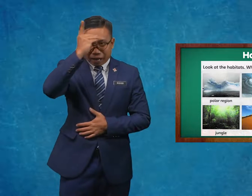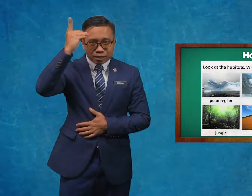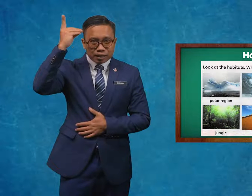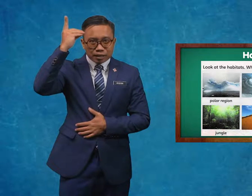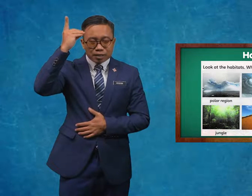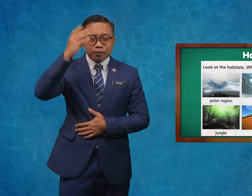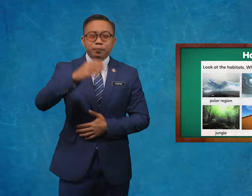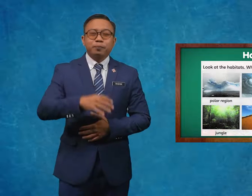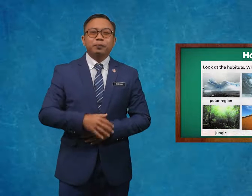desert,